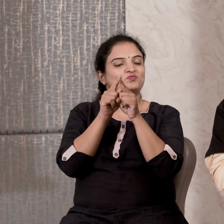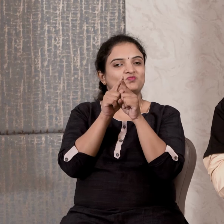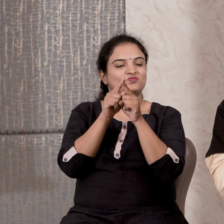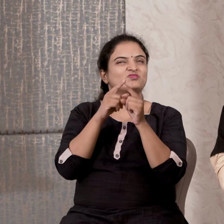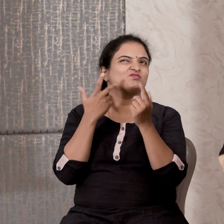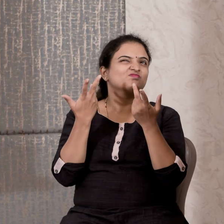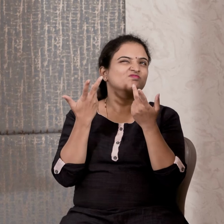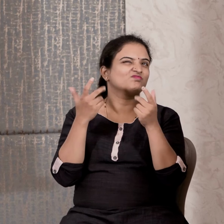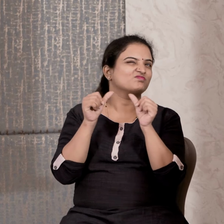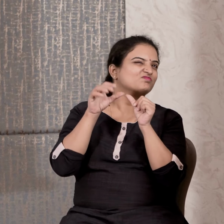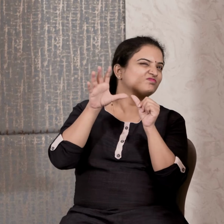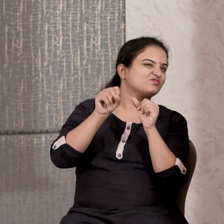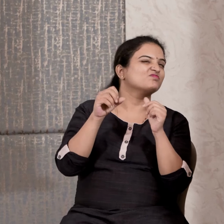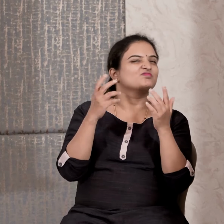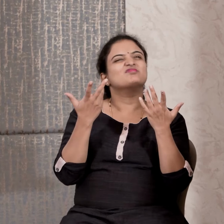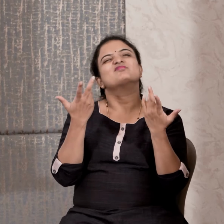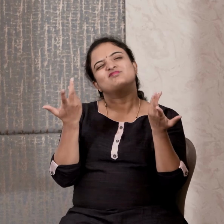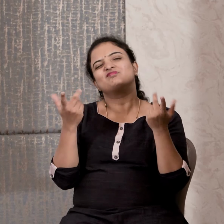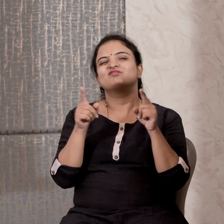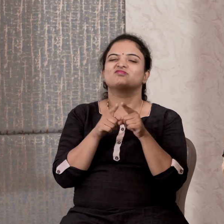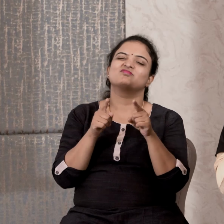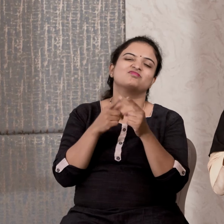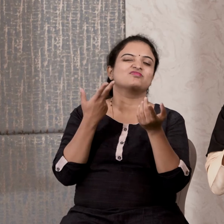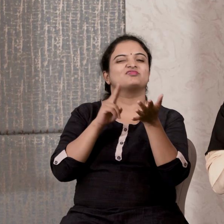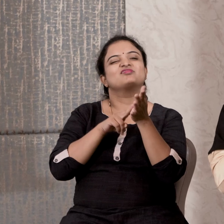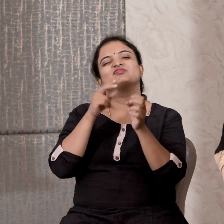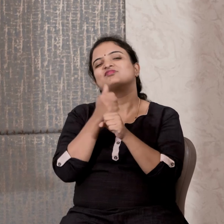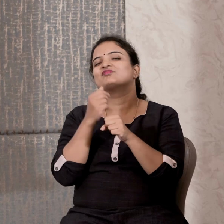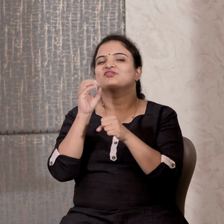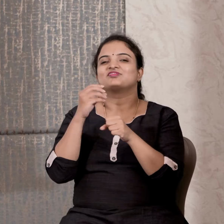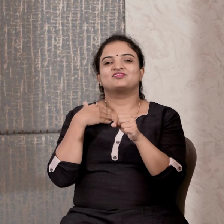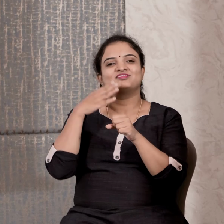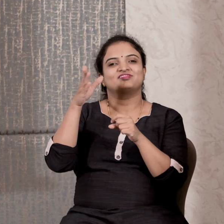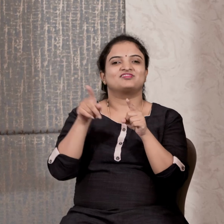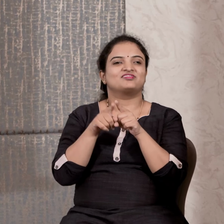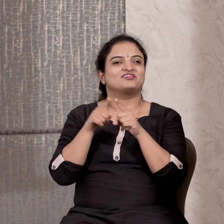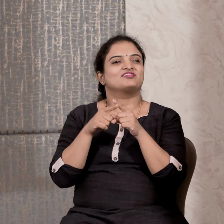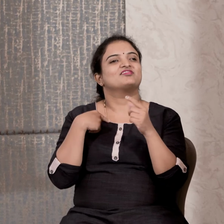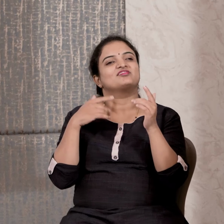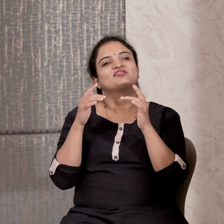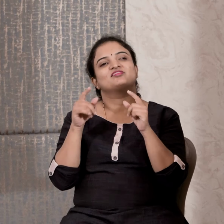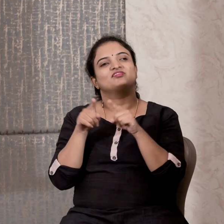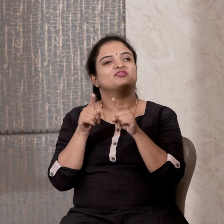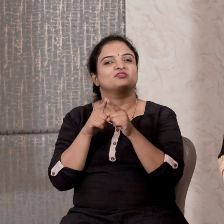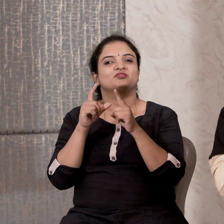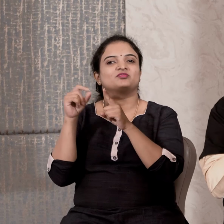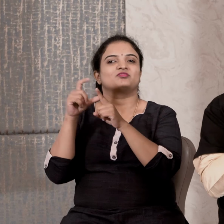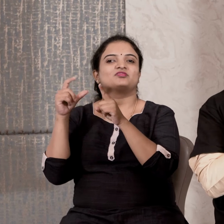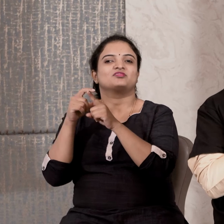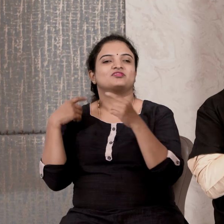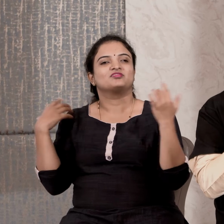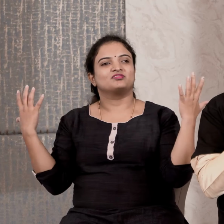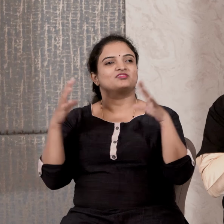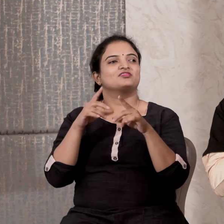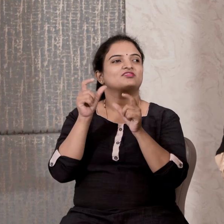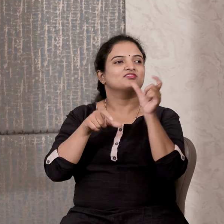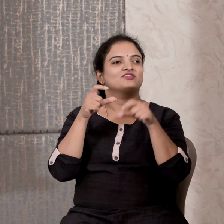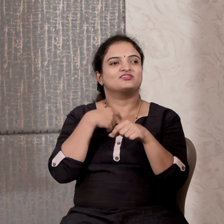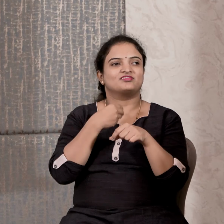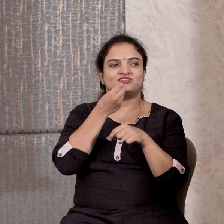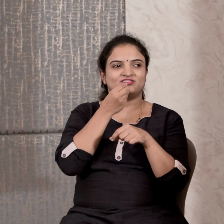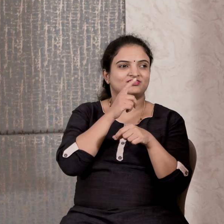And something I was thinking that, okay, we will actually go into an NGO and put similar event and do that, or maybe bring together all of our people and go for a